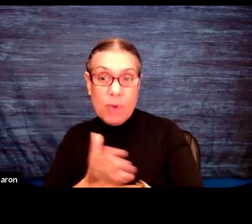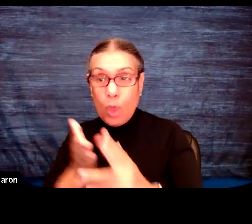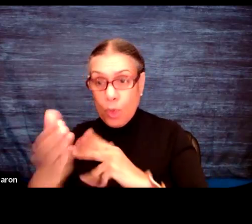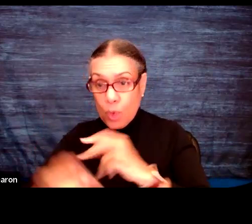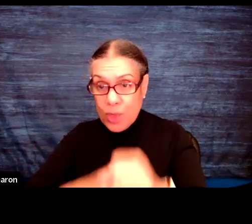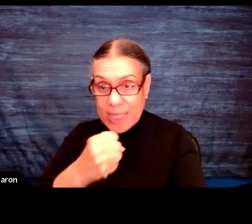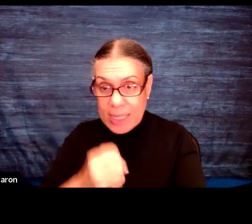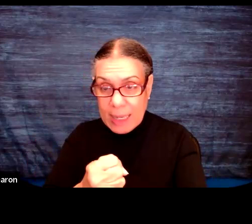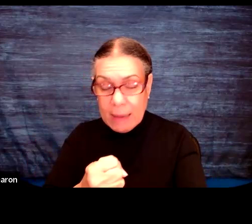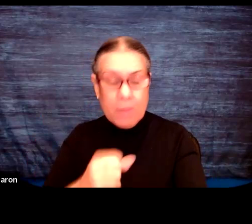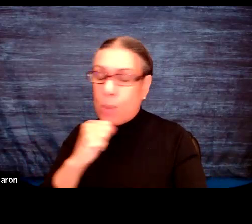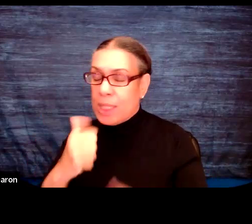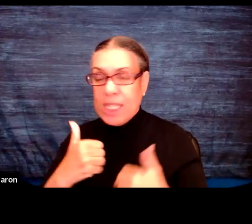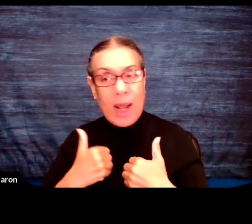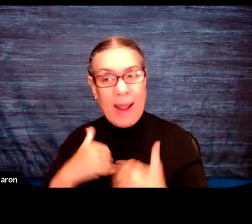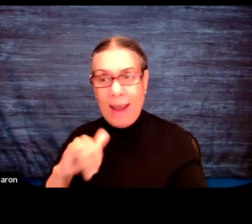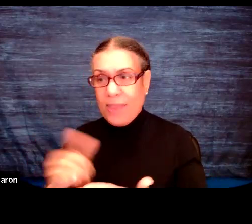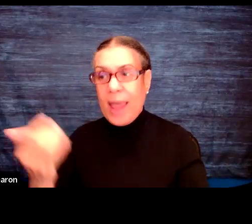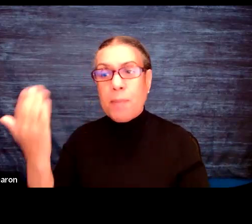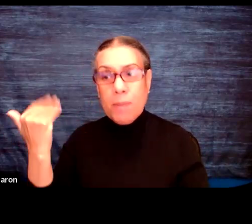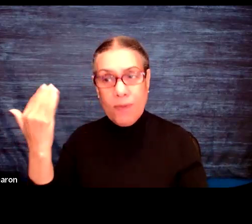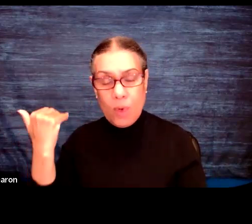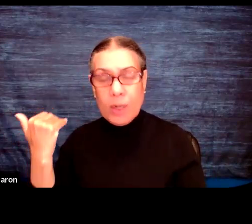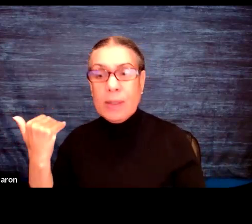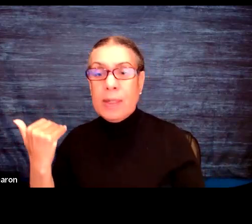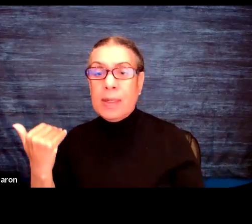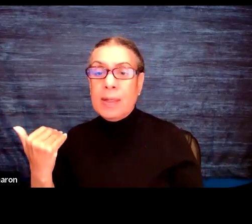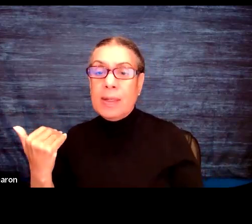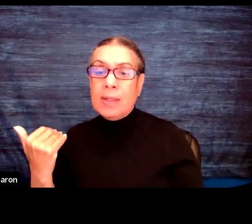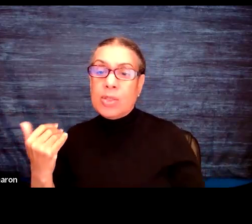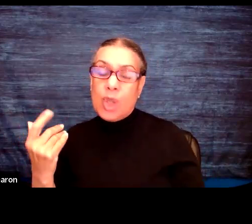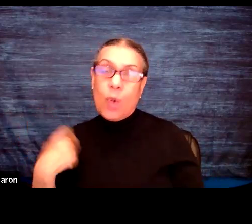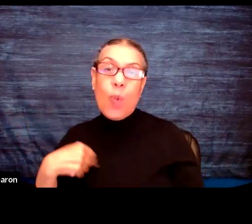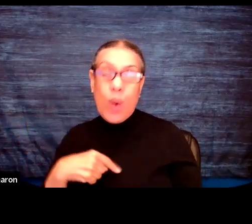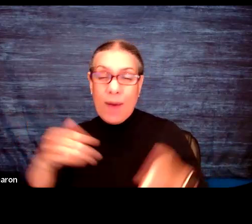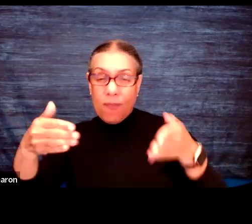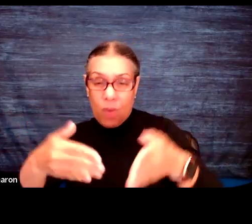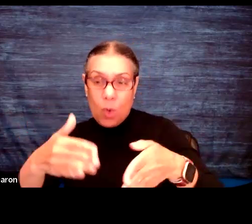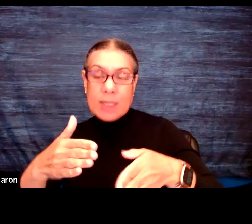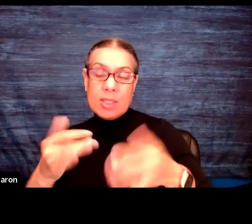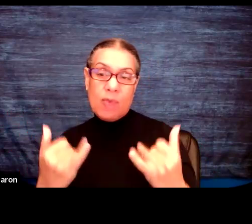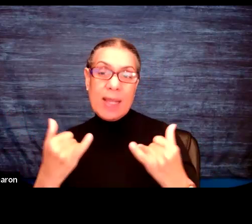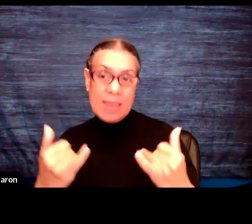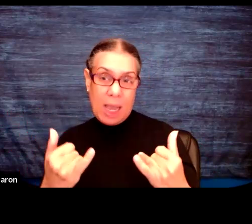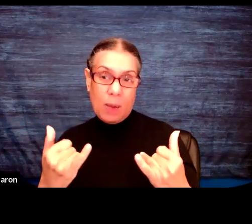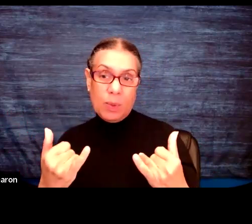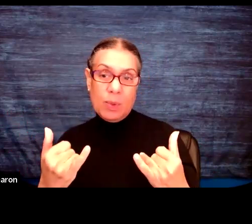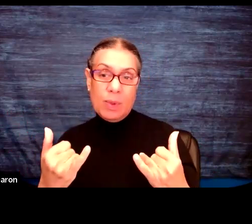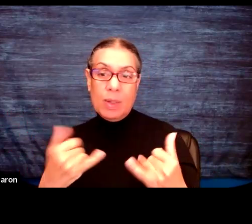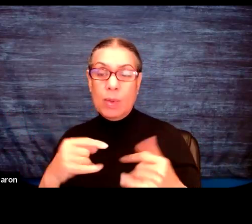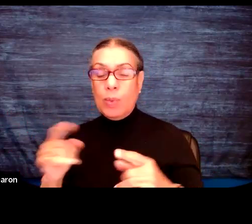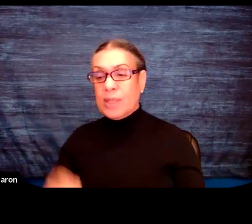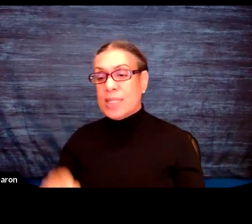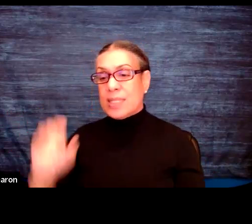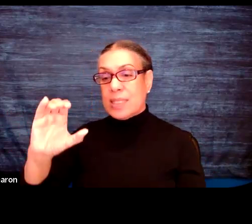way that we haven't had in the past. So I think that, that's where we're focusing our efforts right now. And this